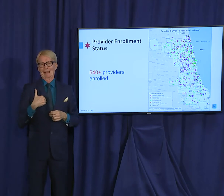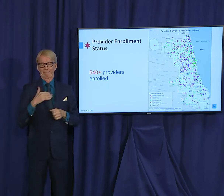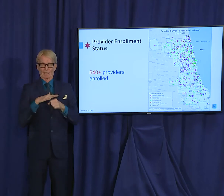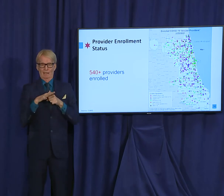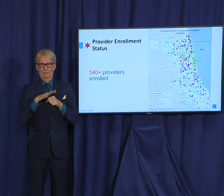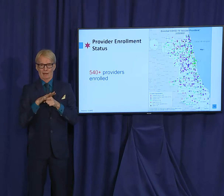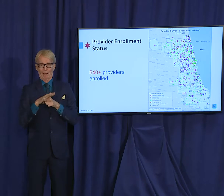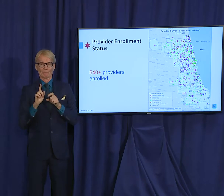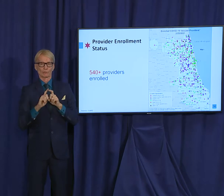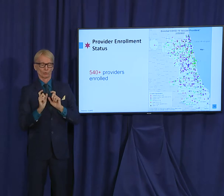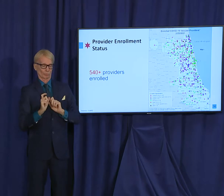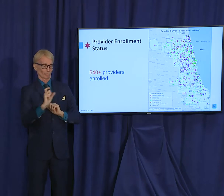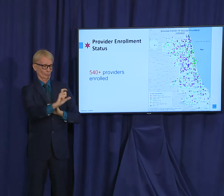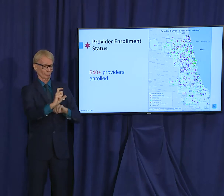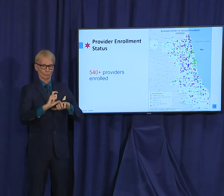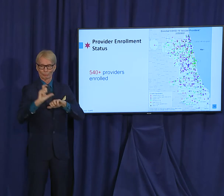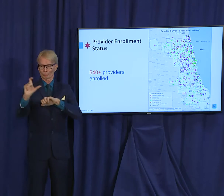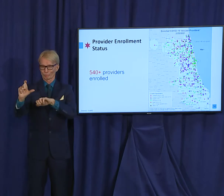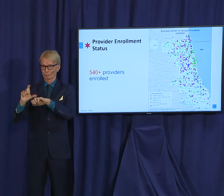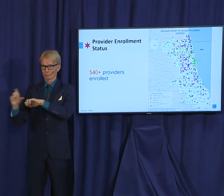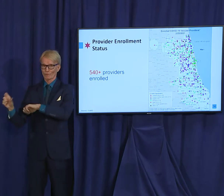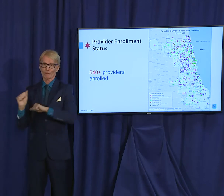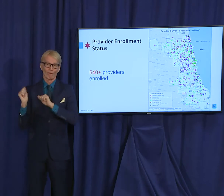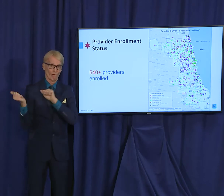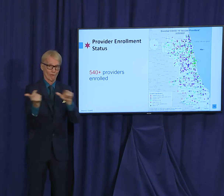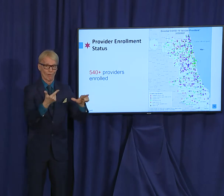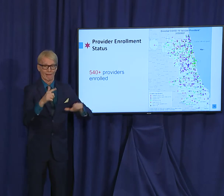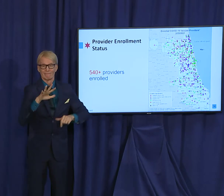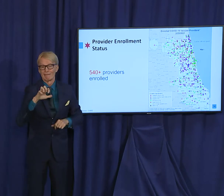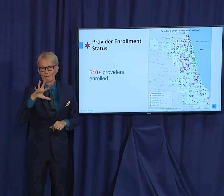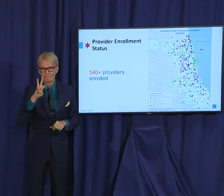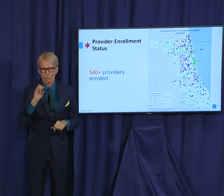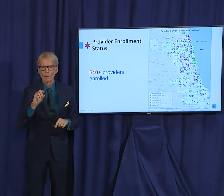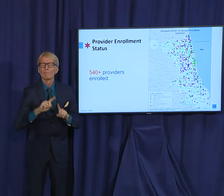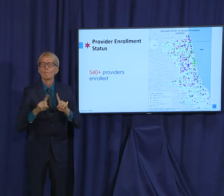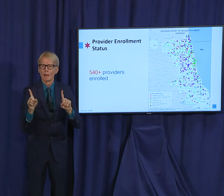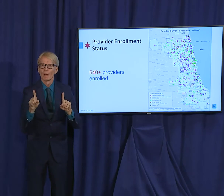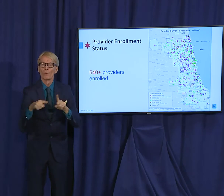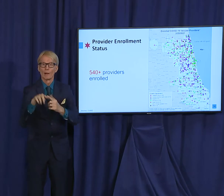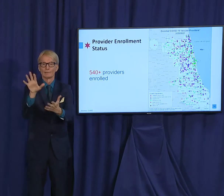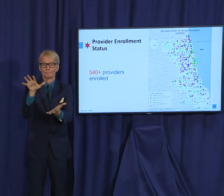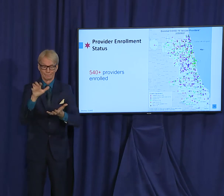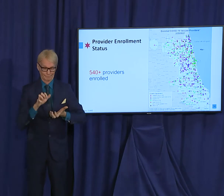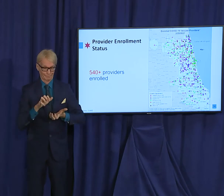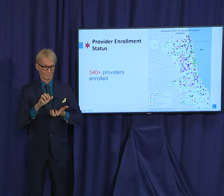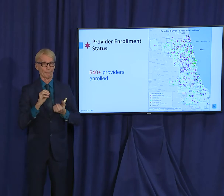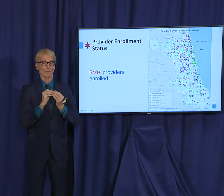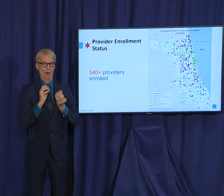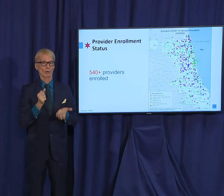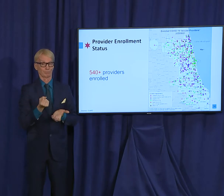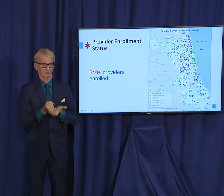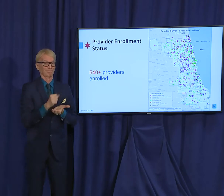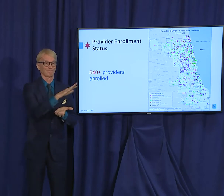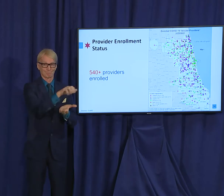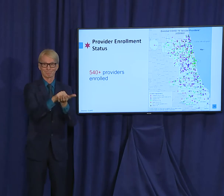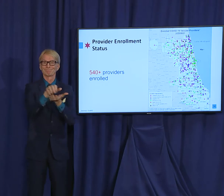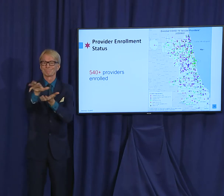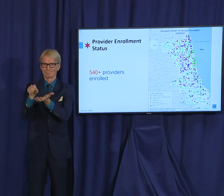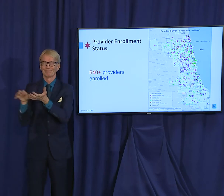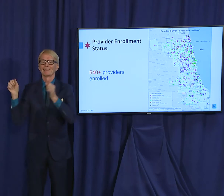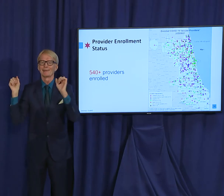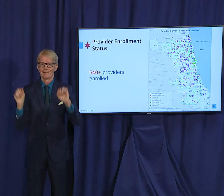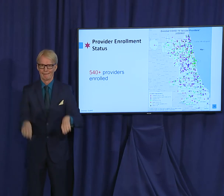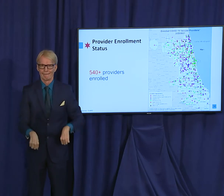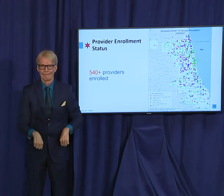vaccine to 540 providers yet. But as more and more comes in, we'll be able to get this out. Again, the number one way people in